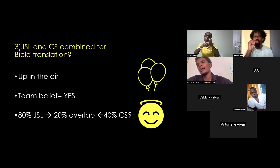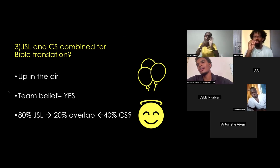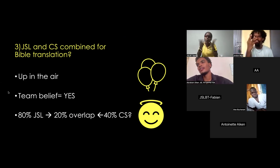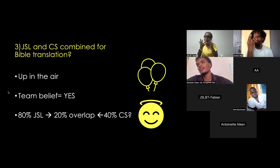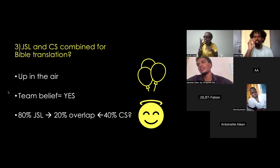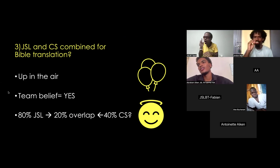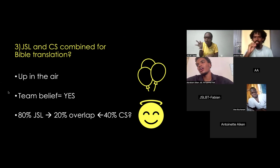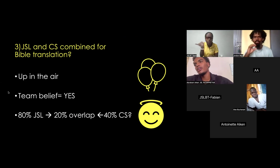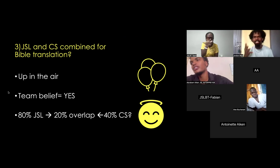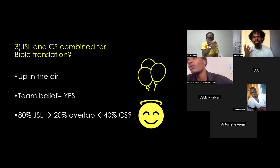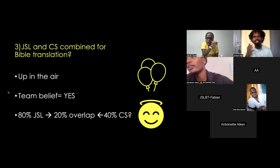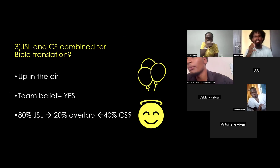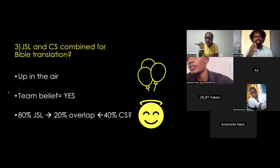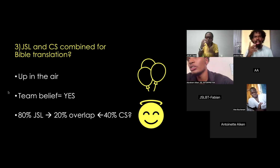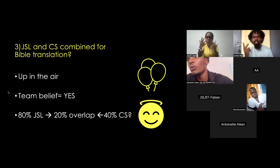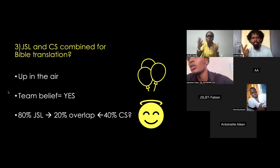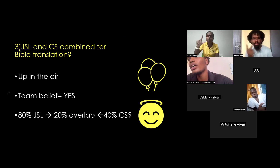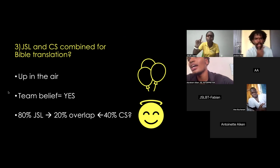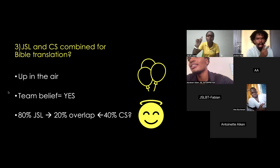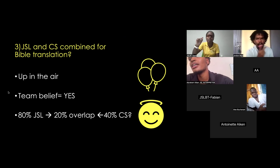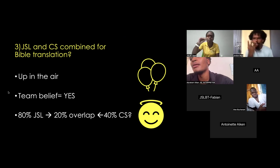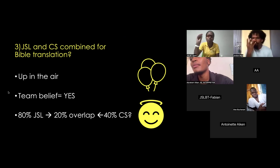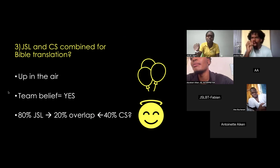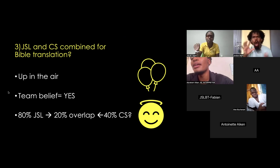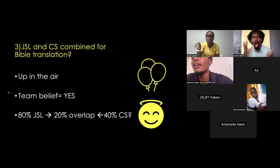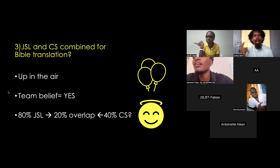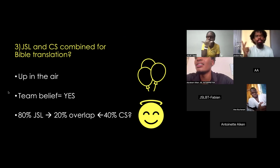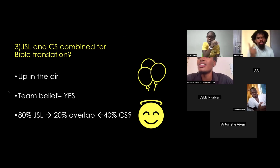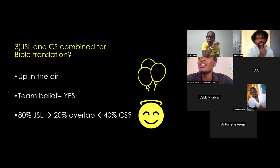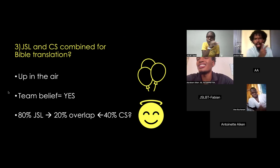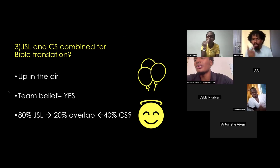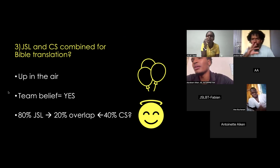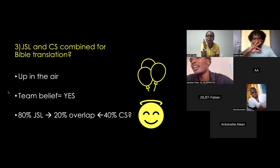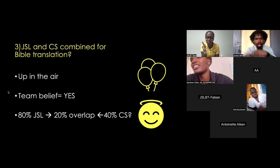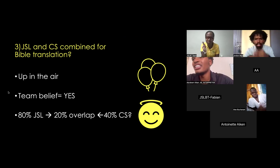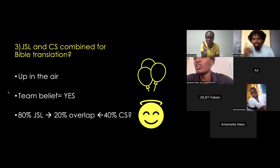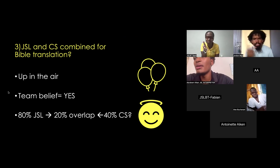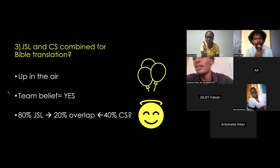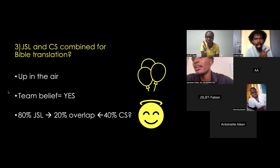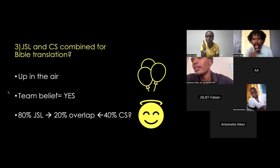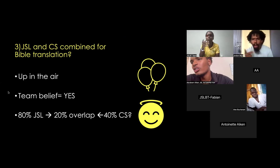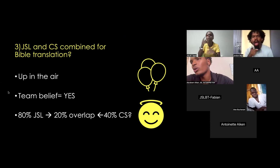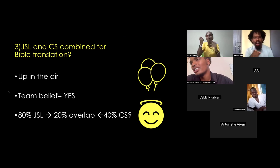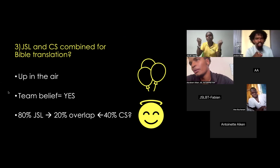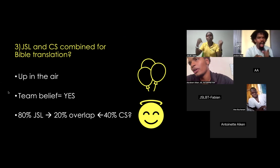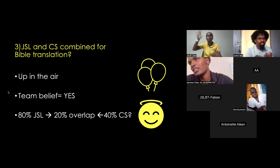and other is 40%. So we look at maybe similarity to be